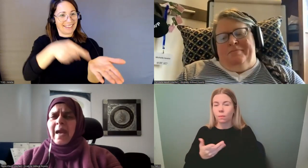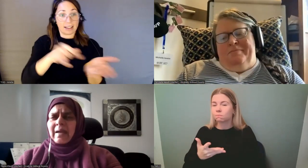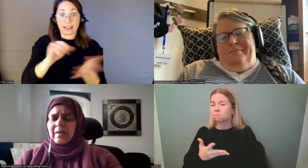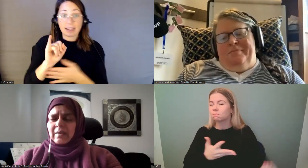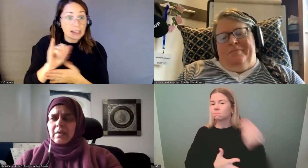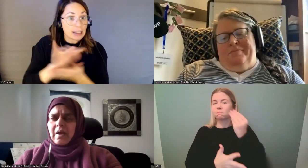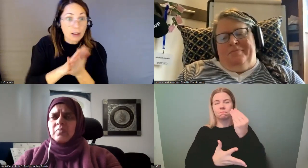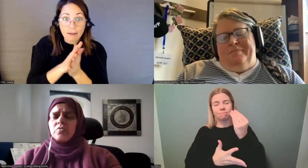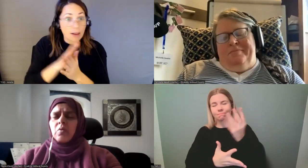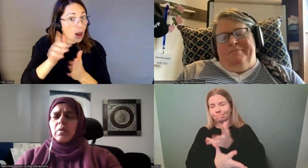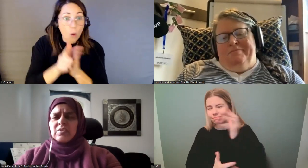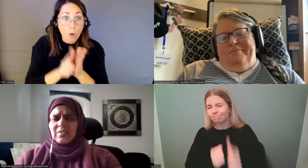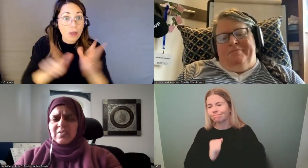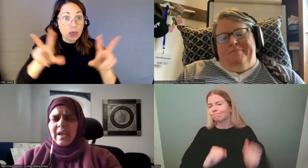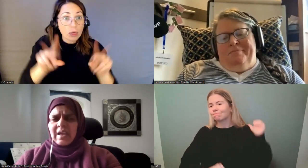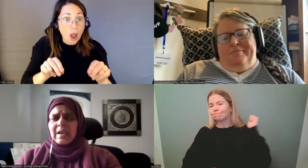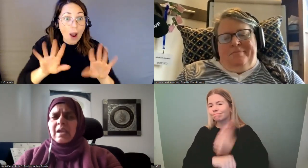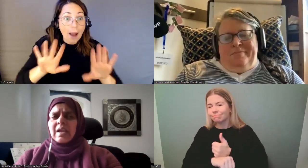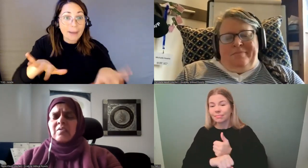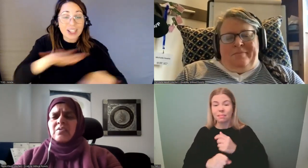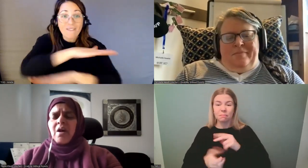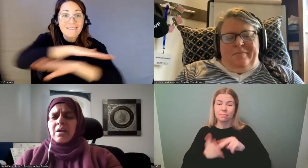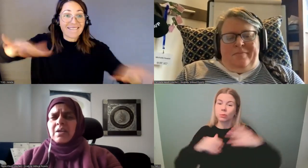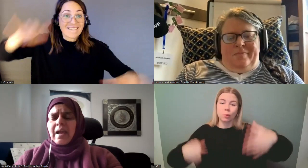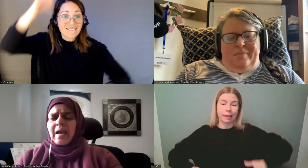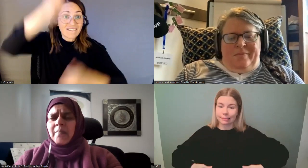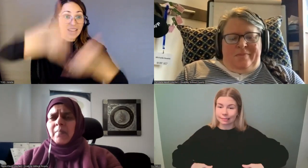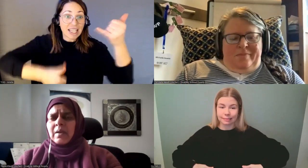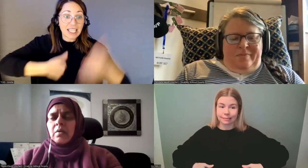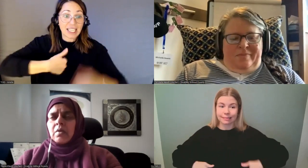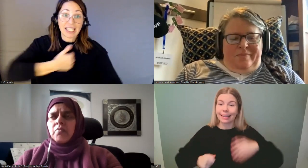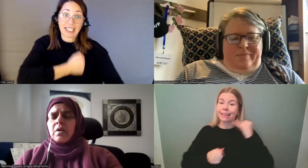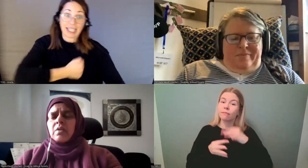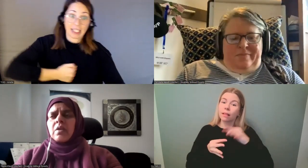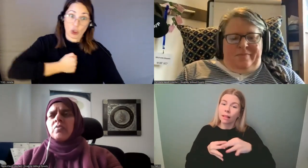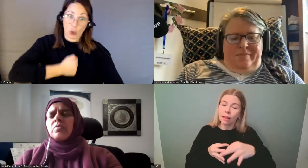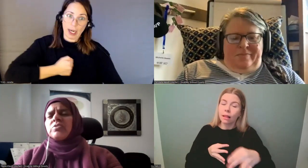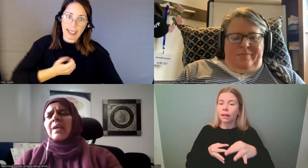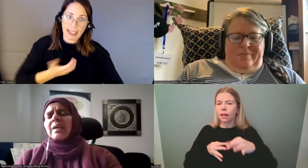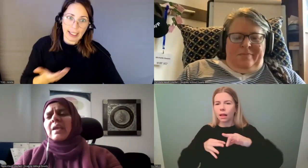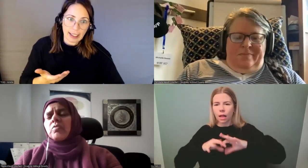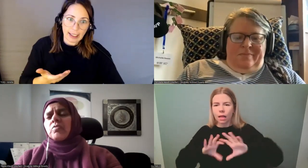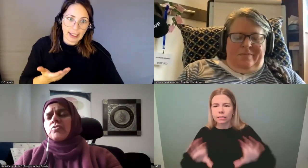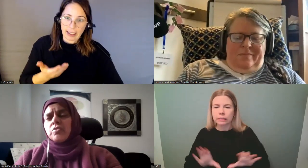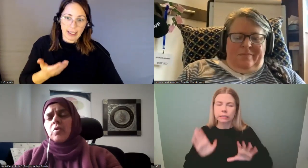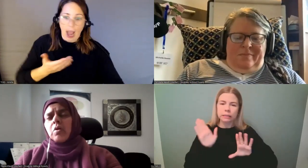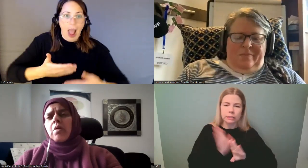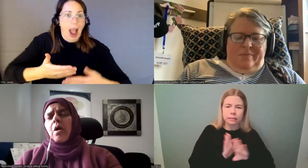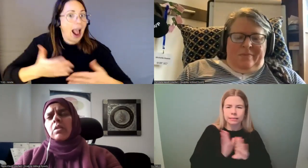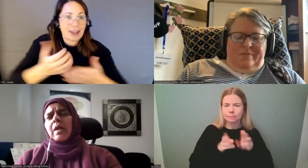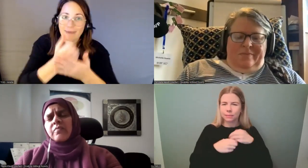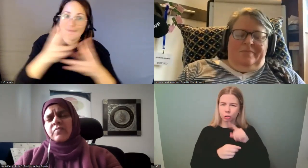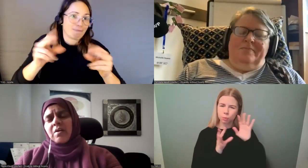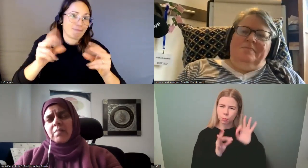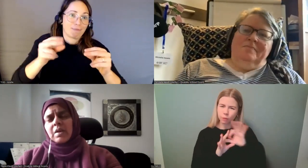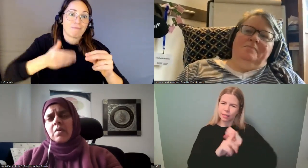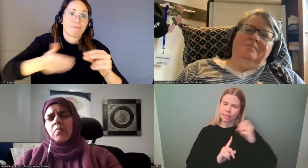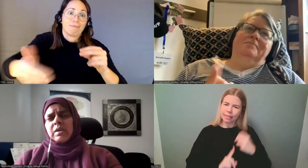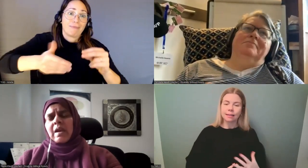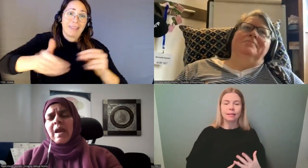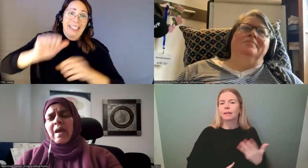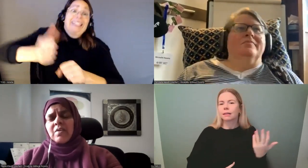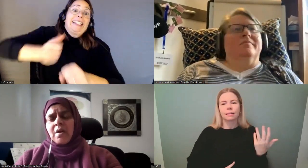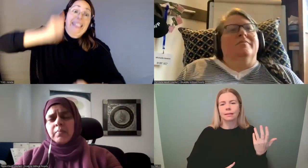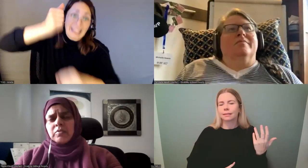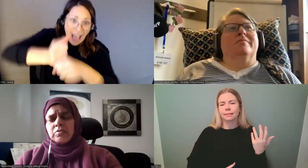it back. I'm sorry to say, it's not going to happen for another decade or two or our lifetime.